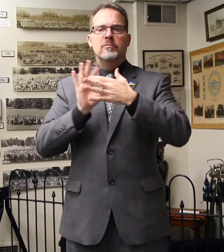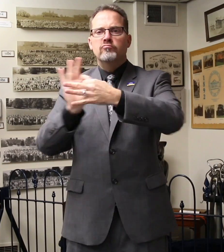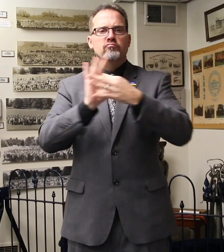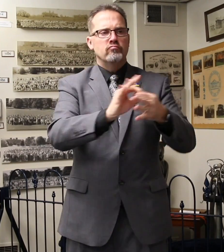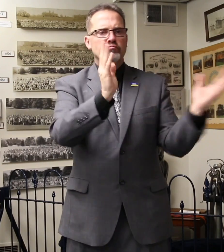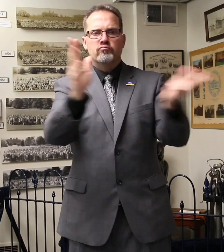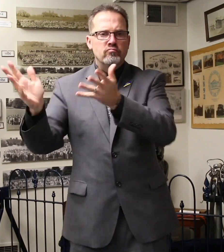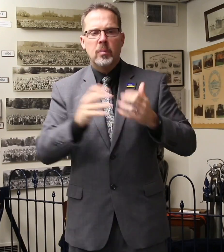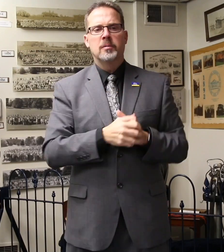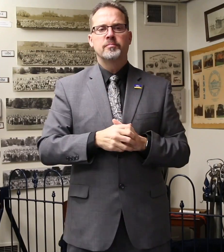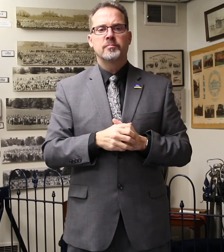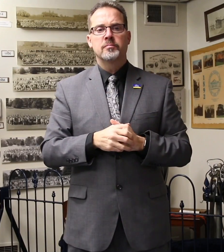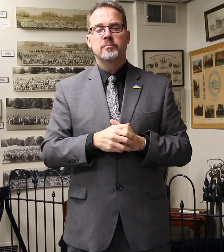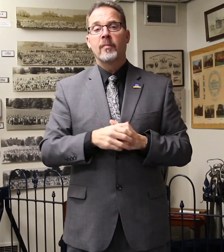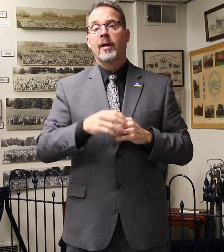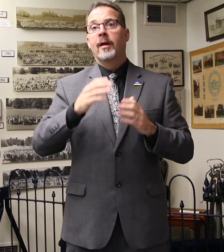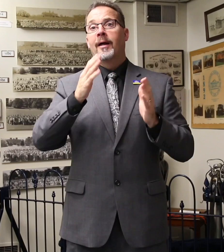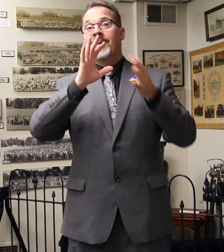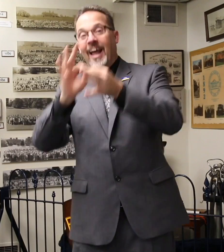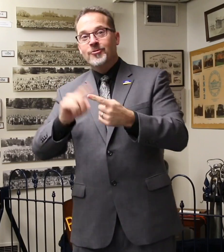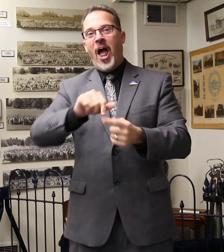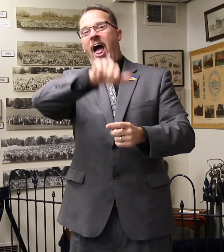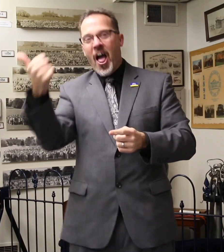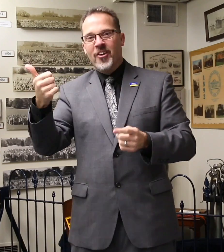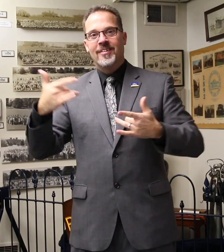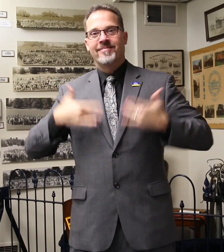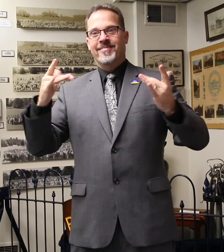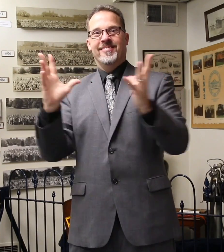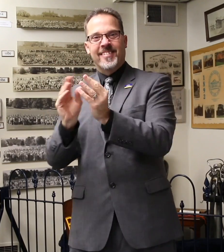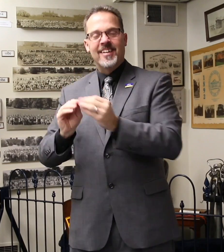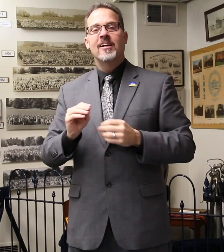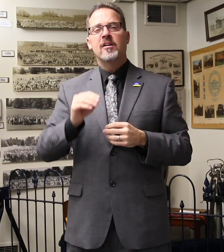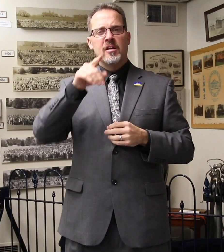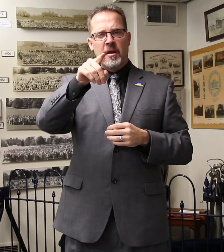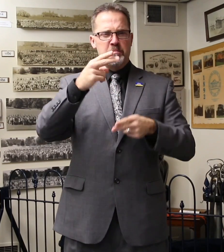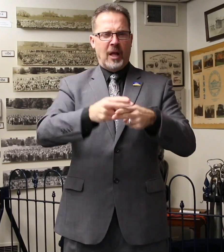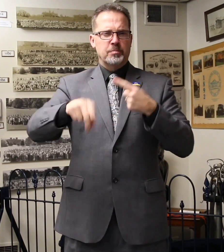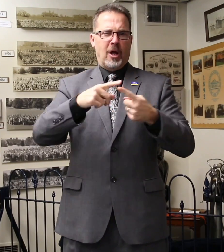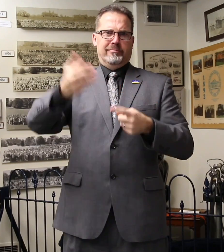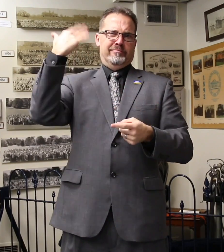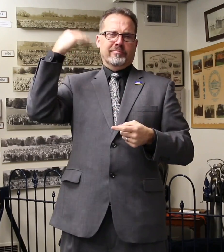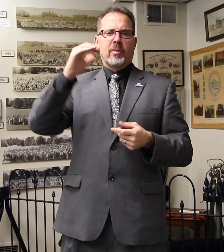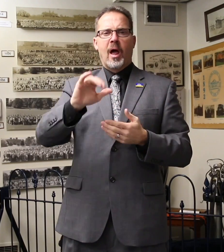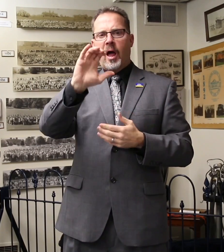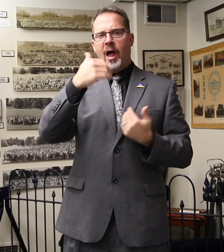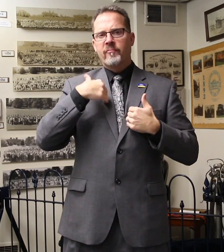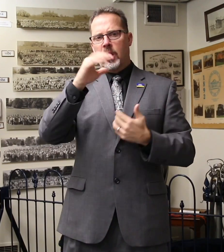with any community-based organizations and agencies, and that's part of why I'm meeting with them. There are various events in the